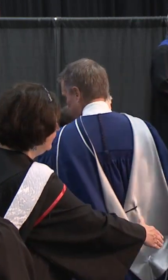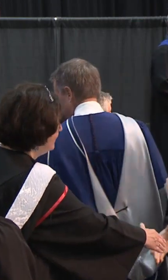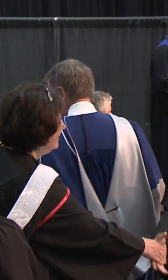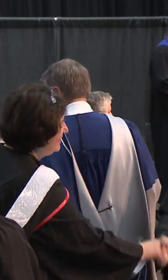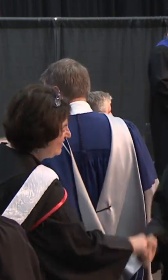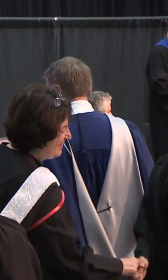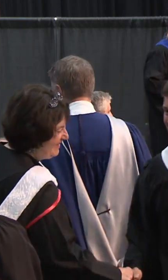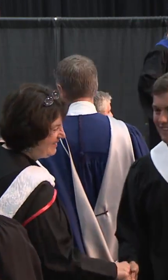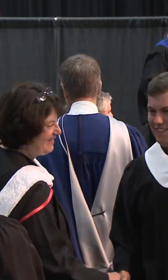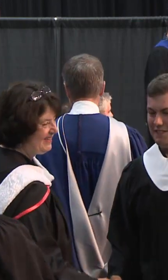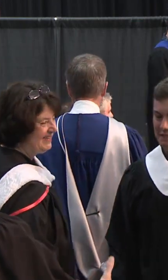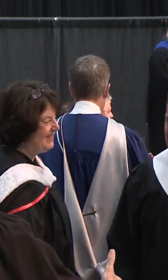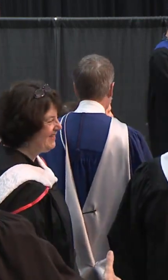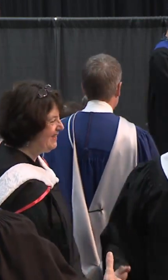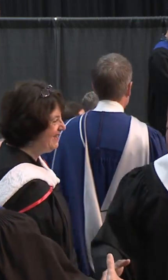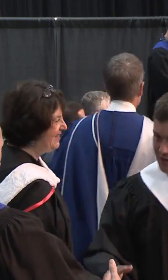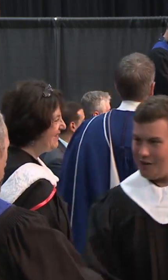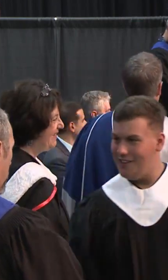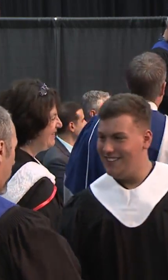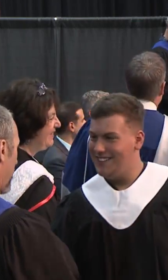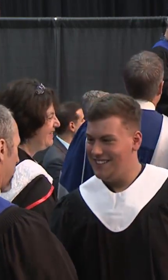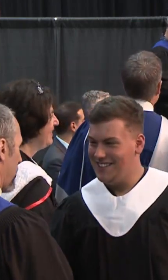Joseph Camo.